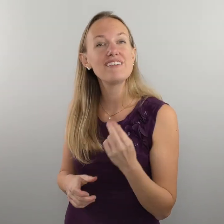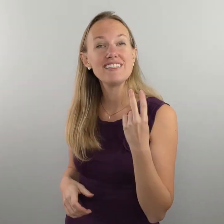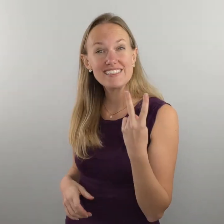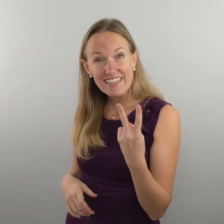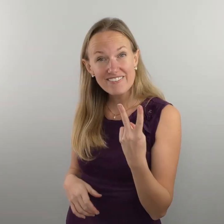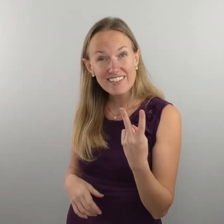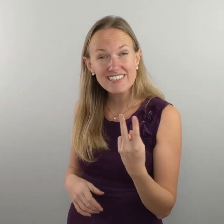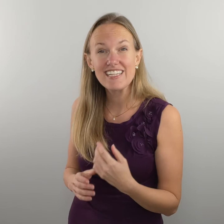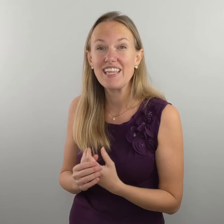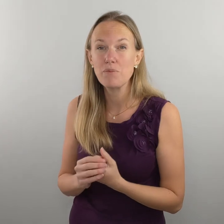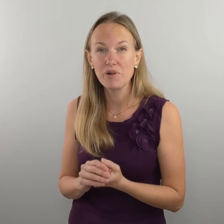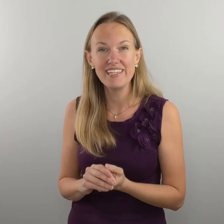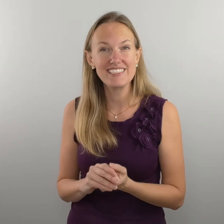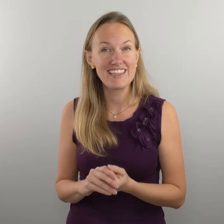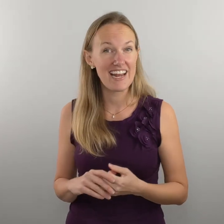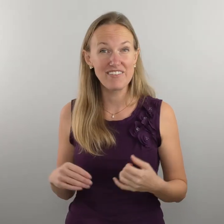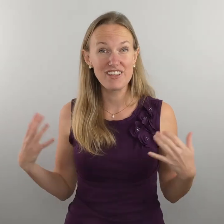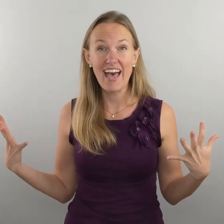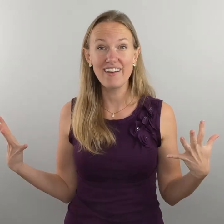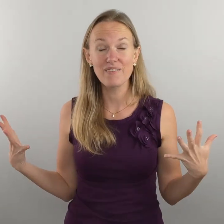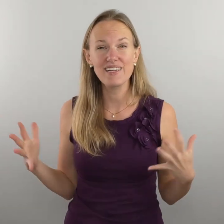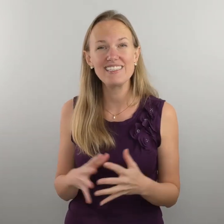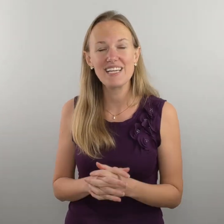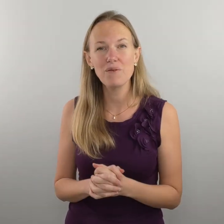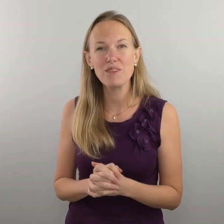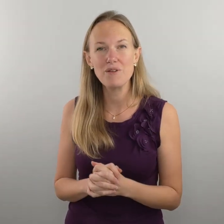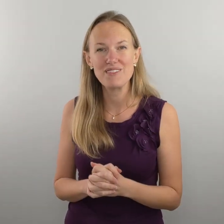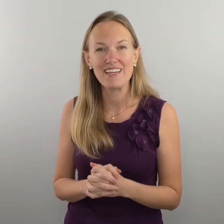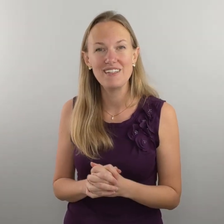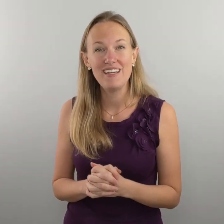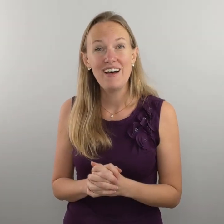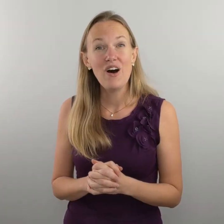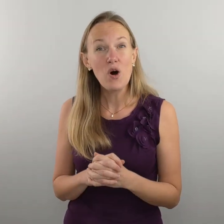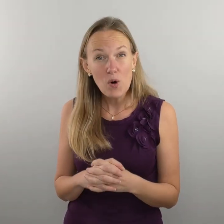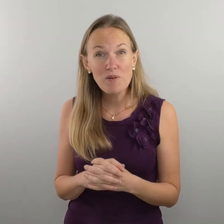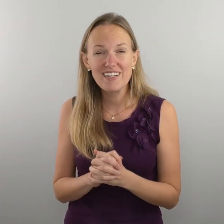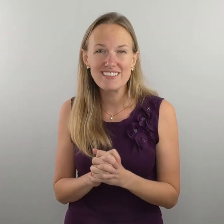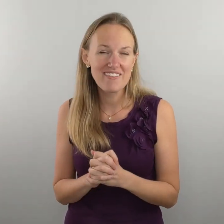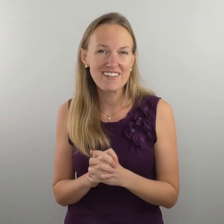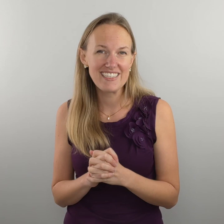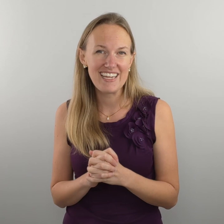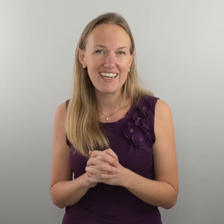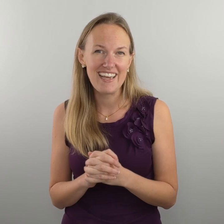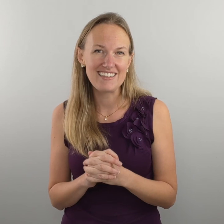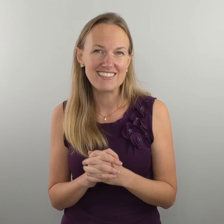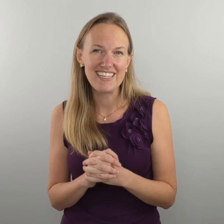the second verse and the bridge, and then after that, we're gonna sign with the music. Hope you guys are having a great day, and I'll see you